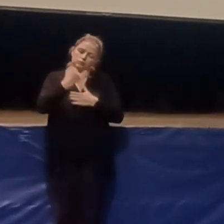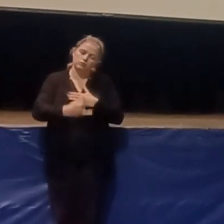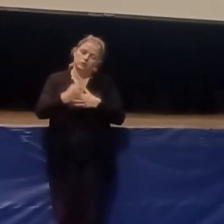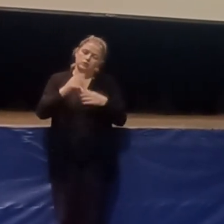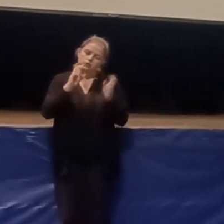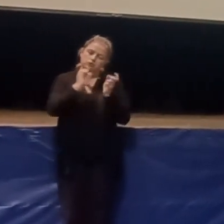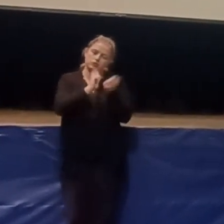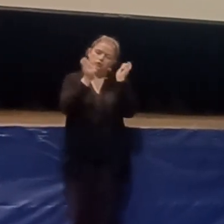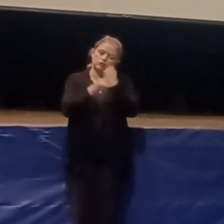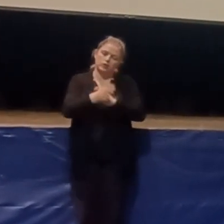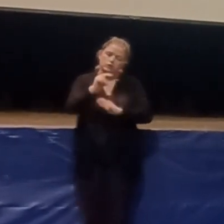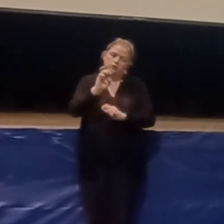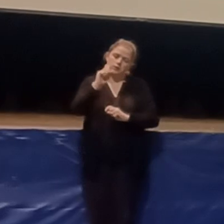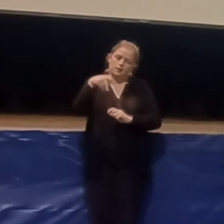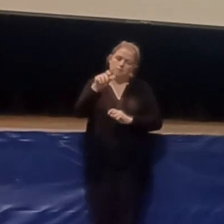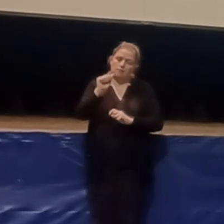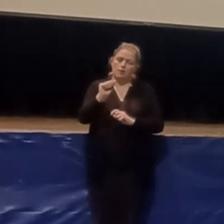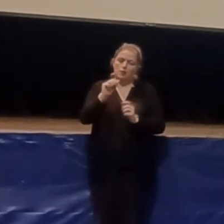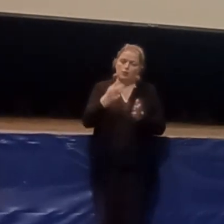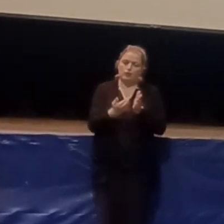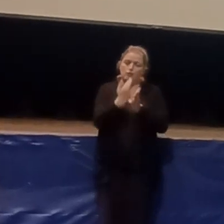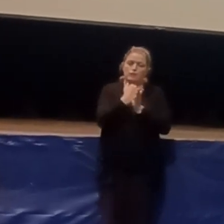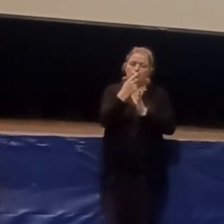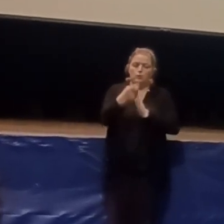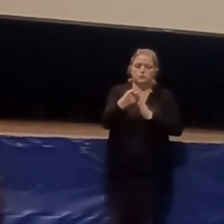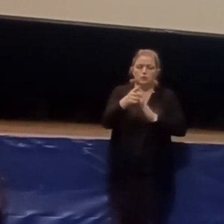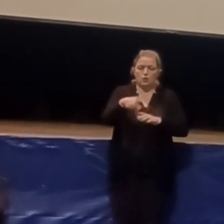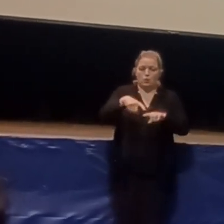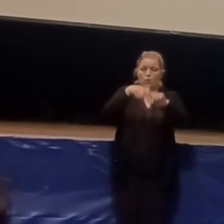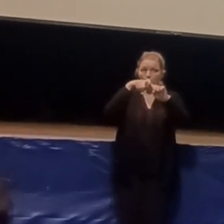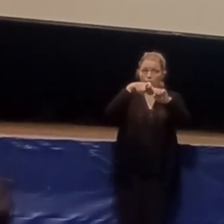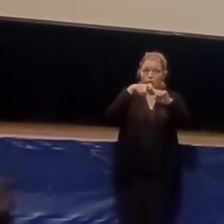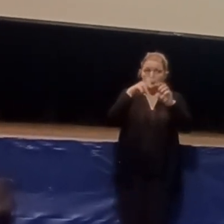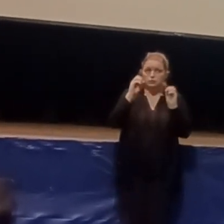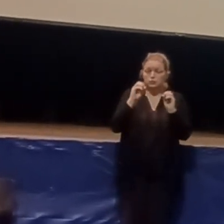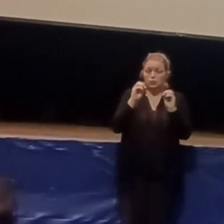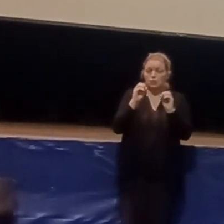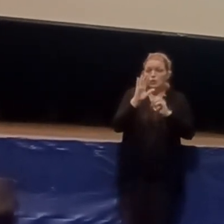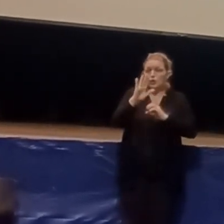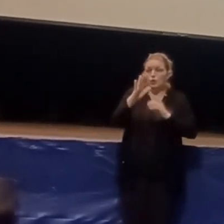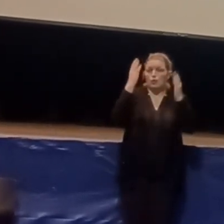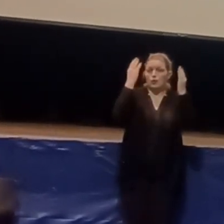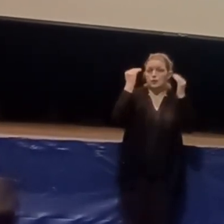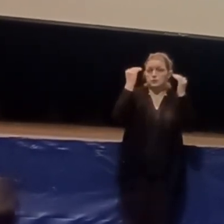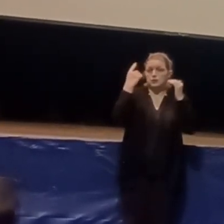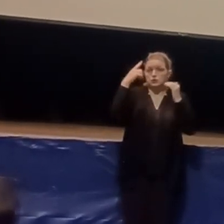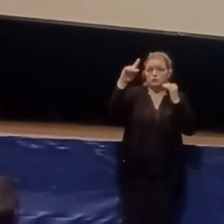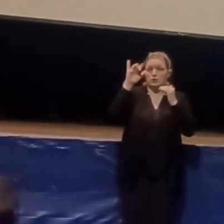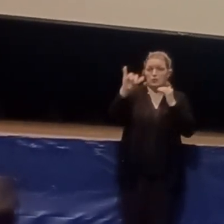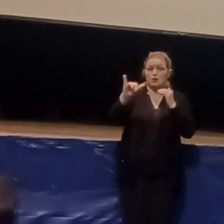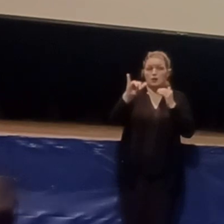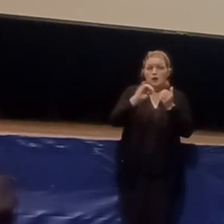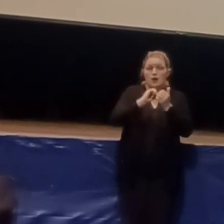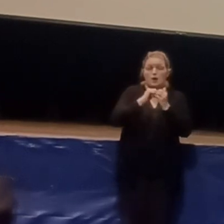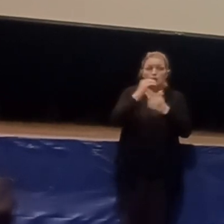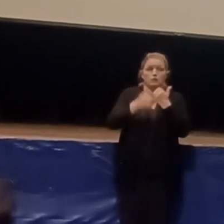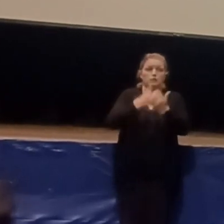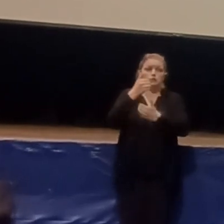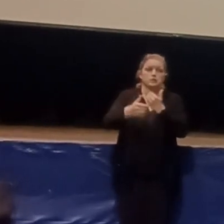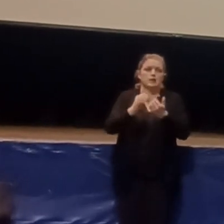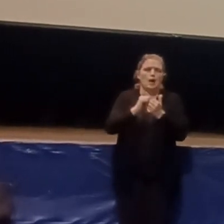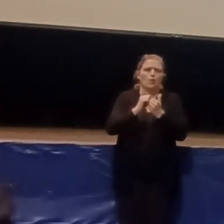MIPA review was put on hold. So what's your expectation for how that'll